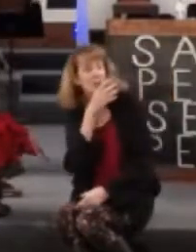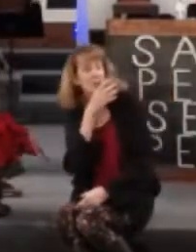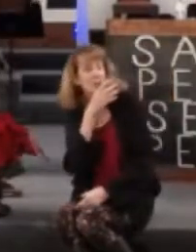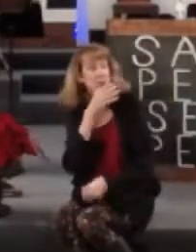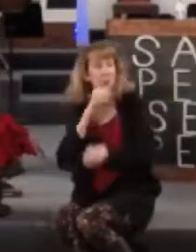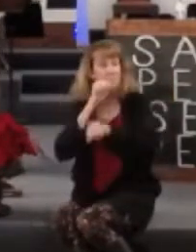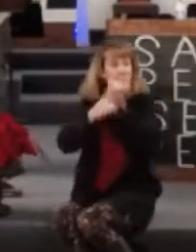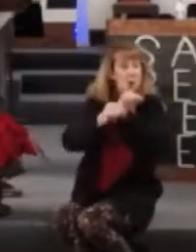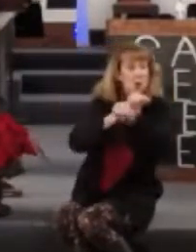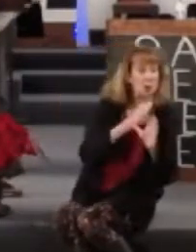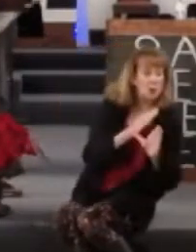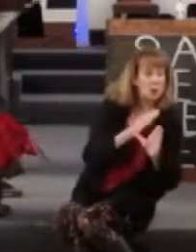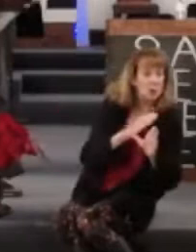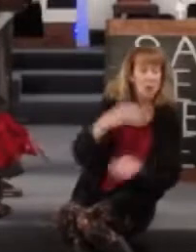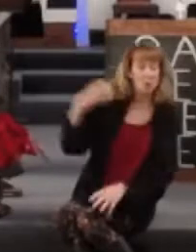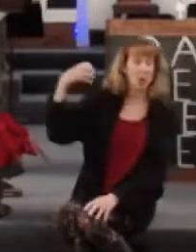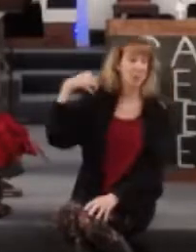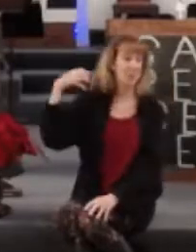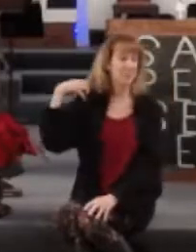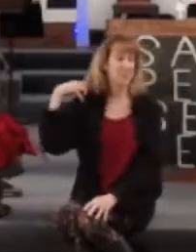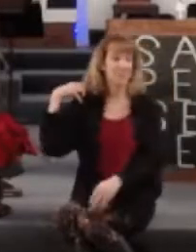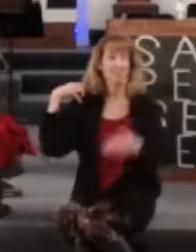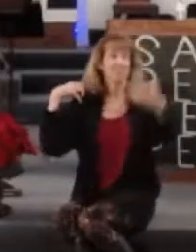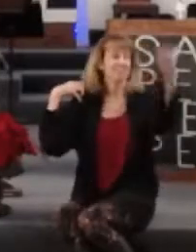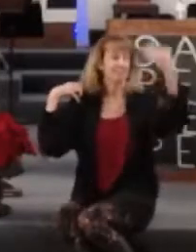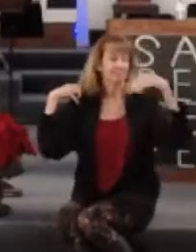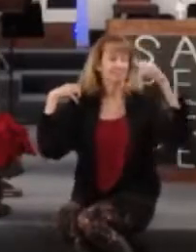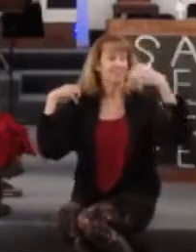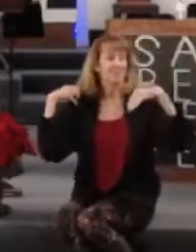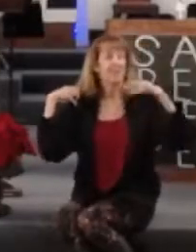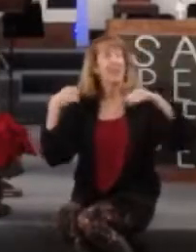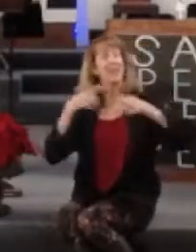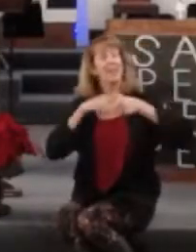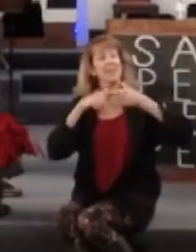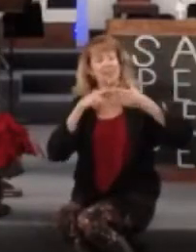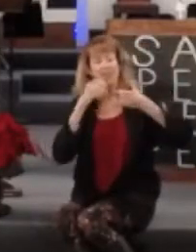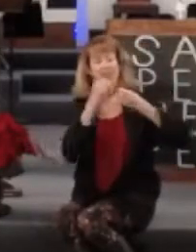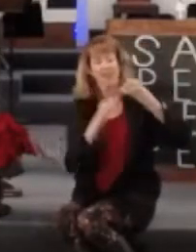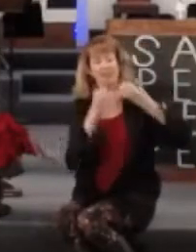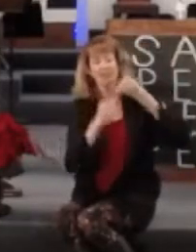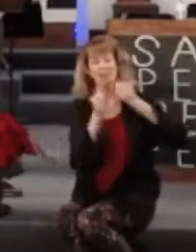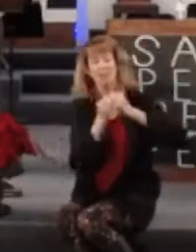then it closes up with suiting up with the armor of God.